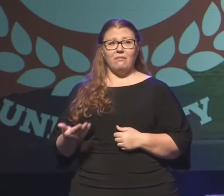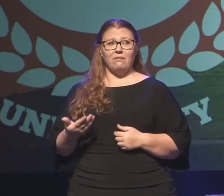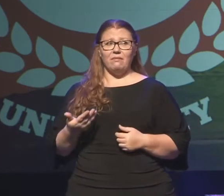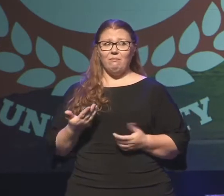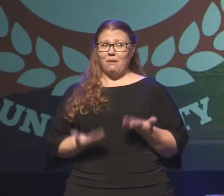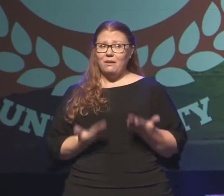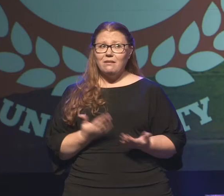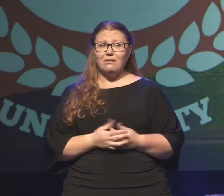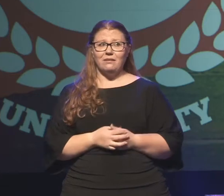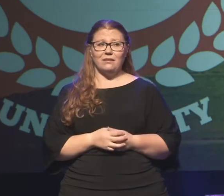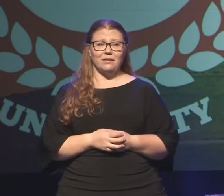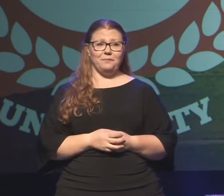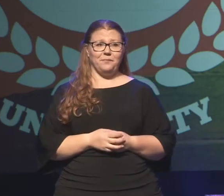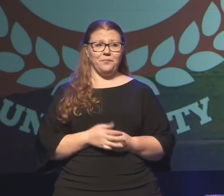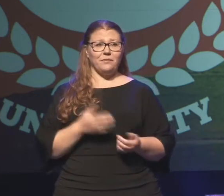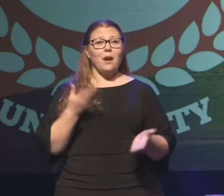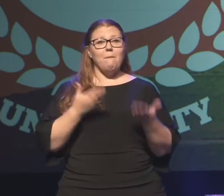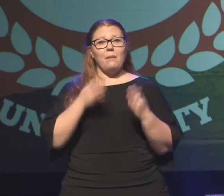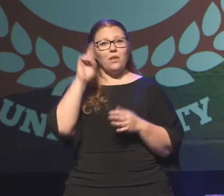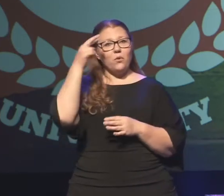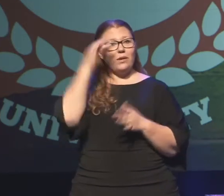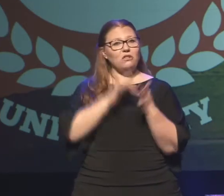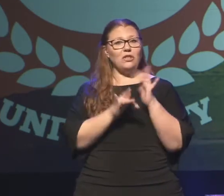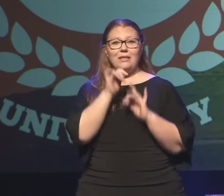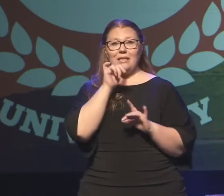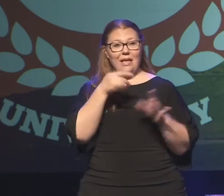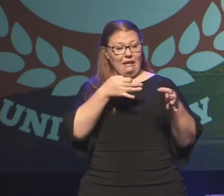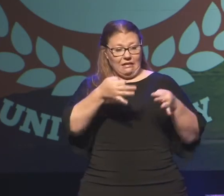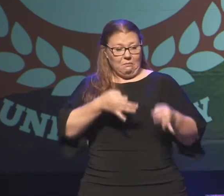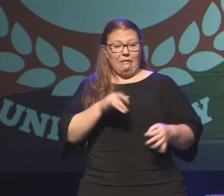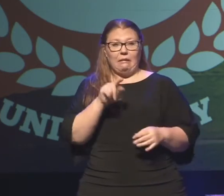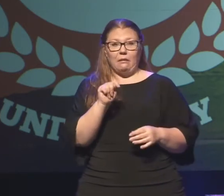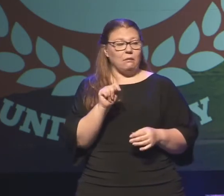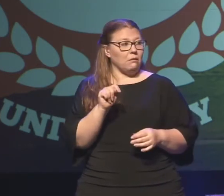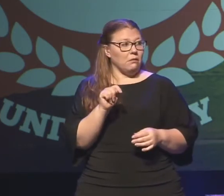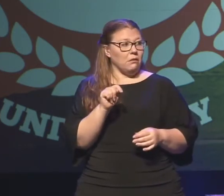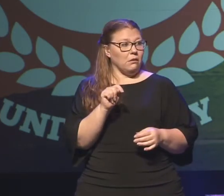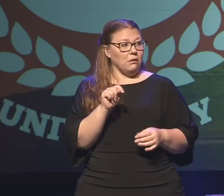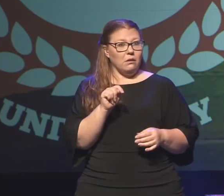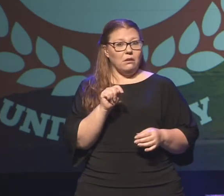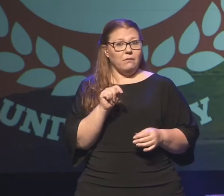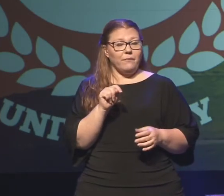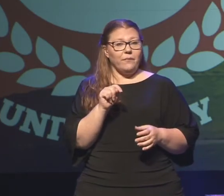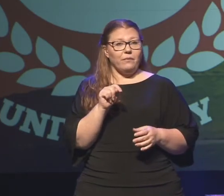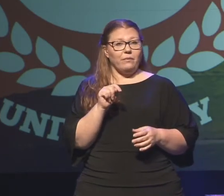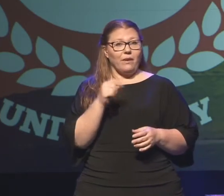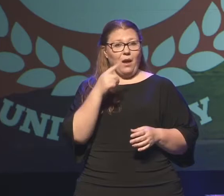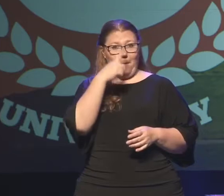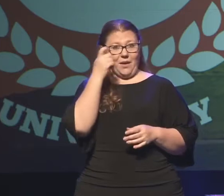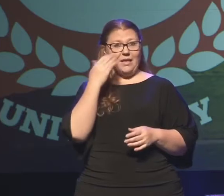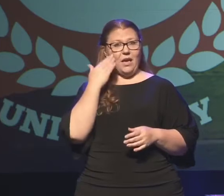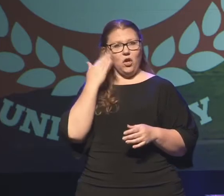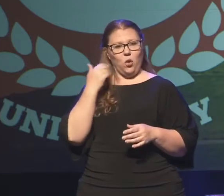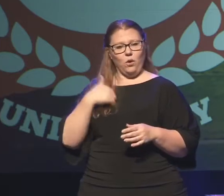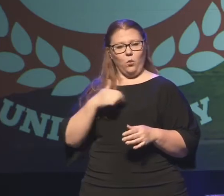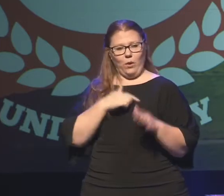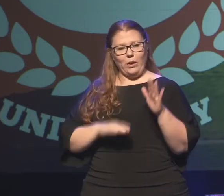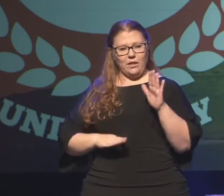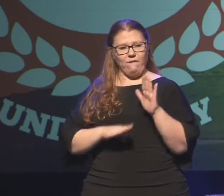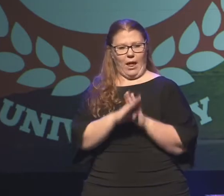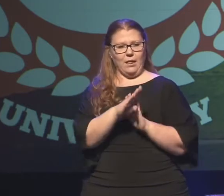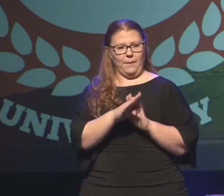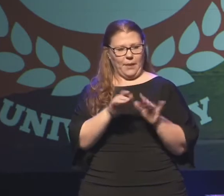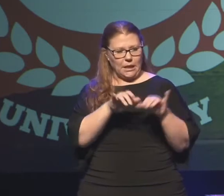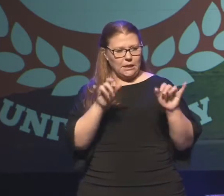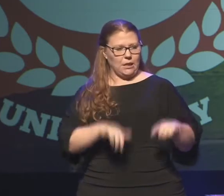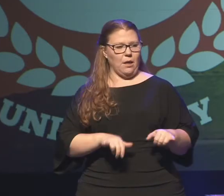Maybe. Just maybe the reason Jesus didn't say more about these issues is because he knew he would develop a whole system of we always do that